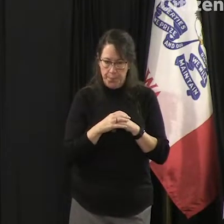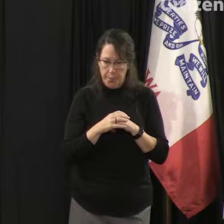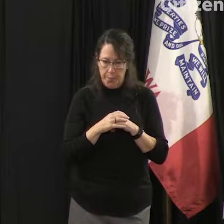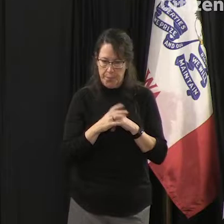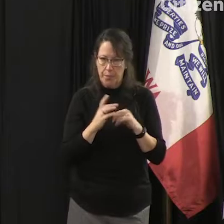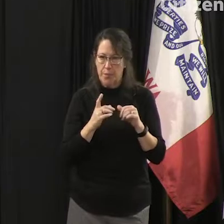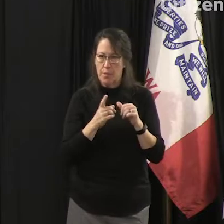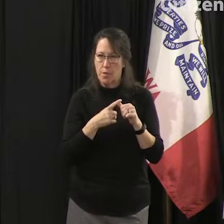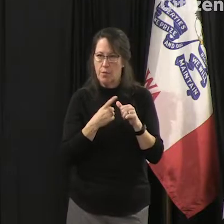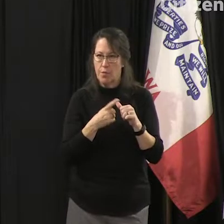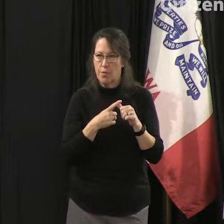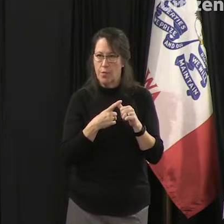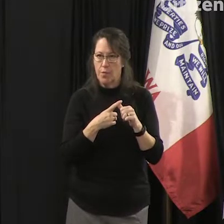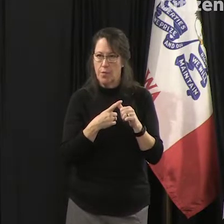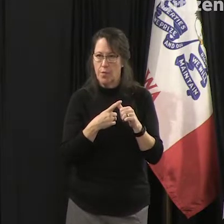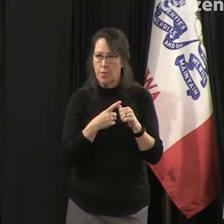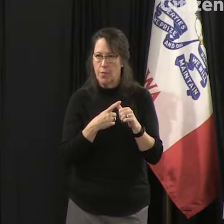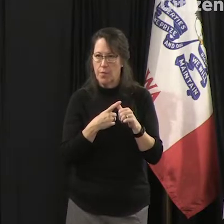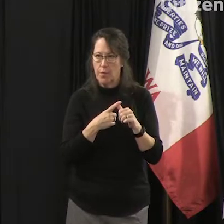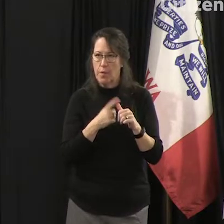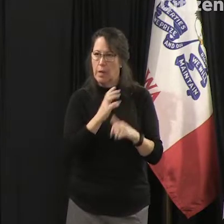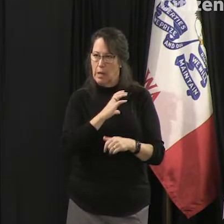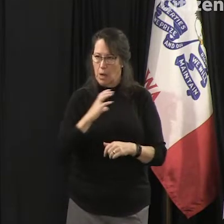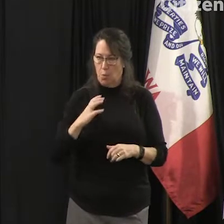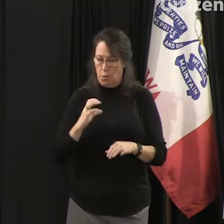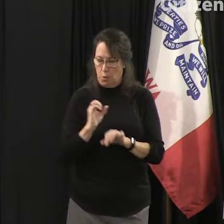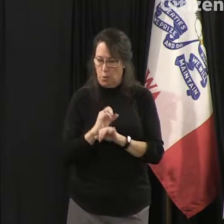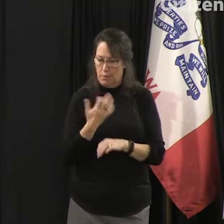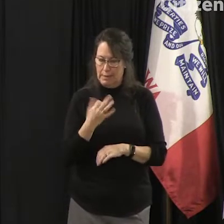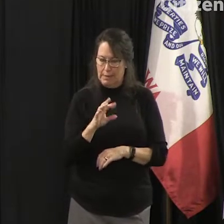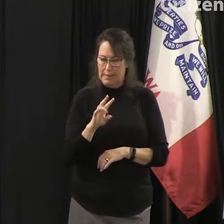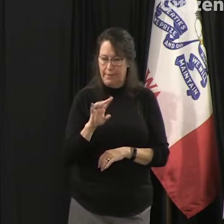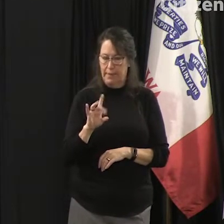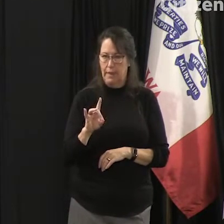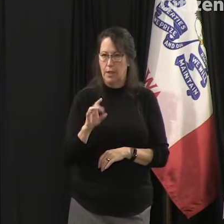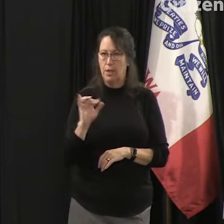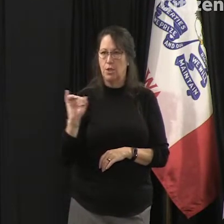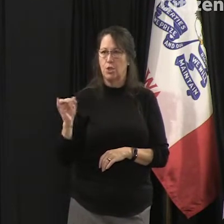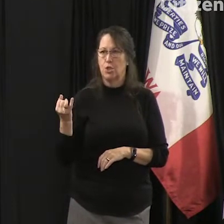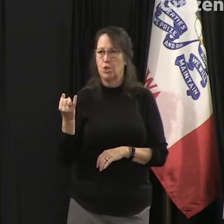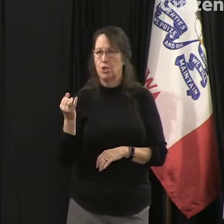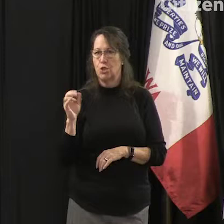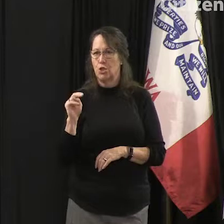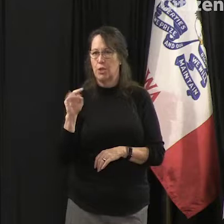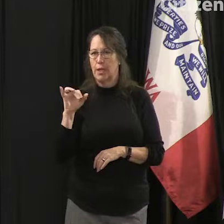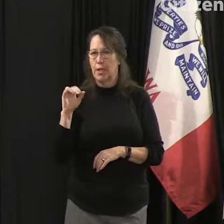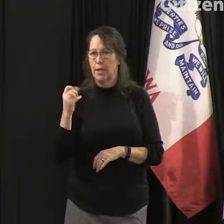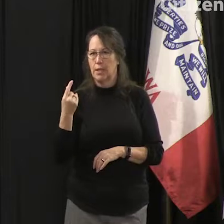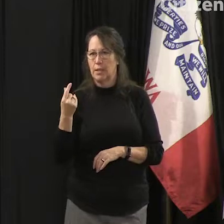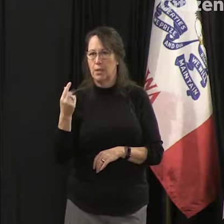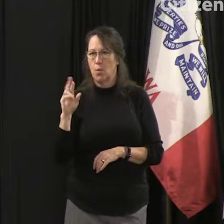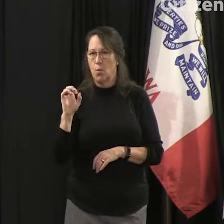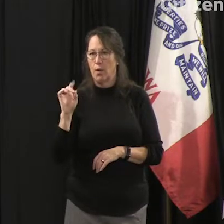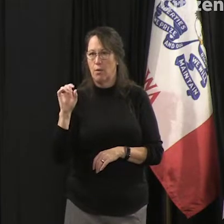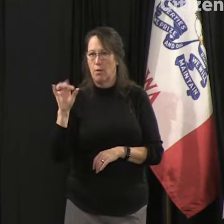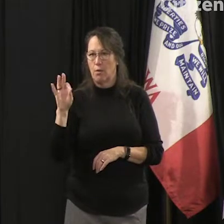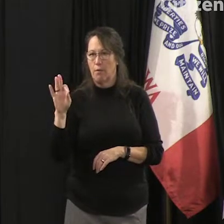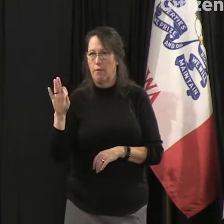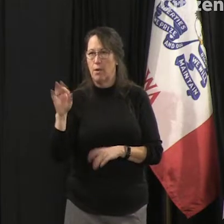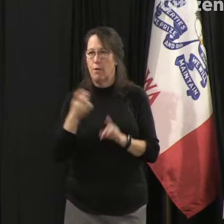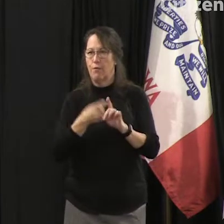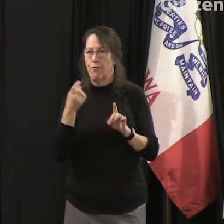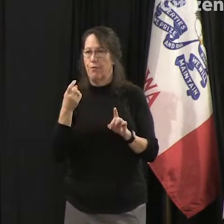The first, when I was a congressman in 1978, Jennings Randolph was a senator from West